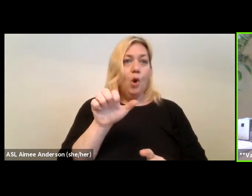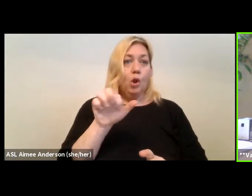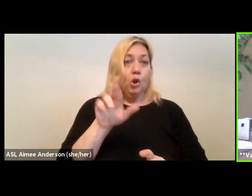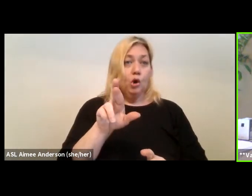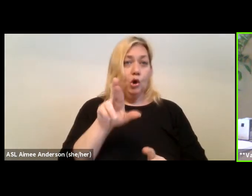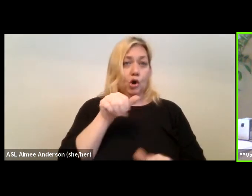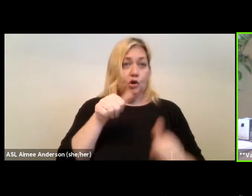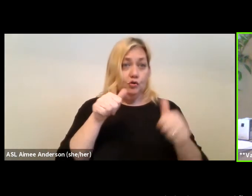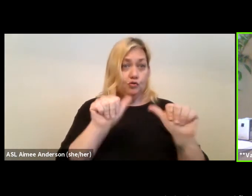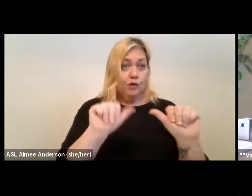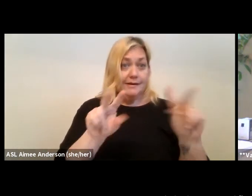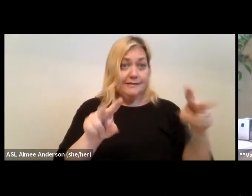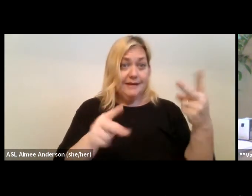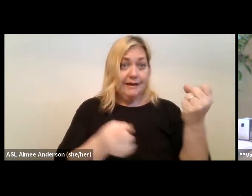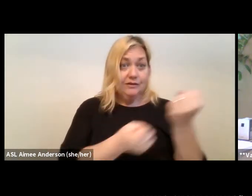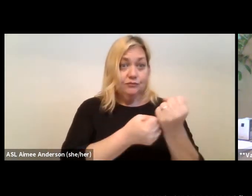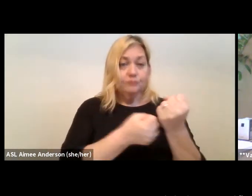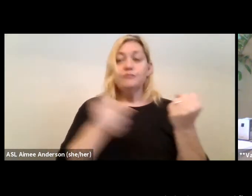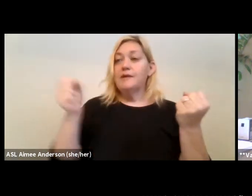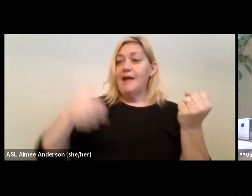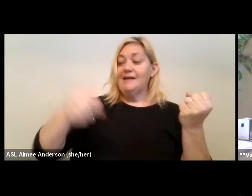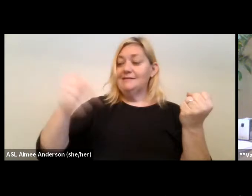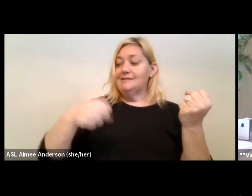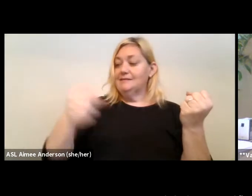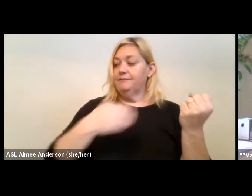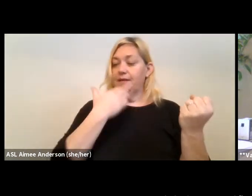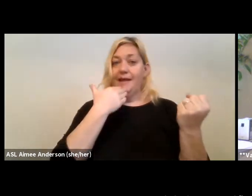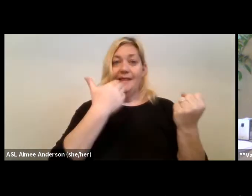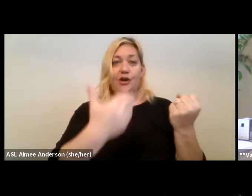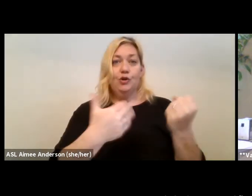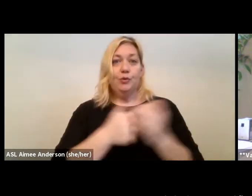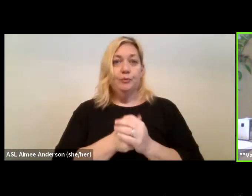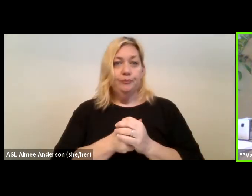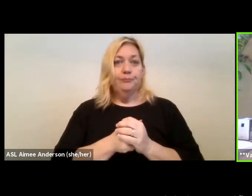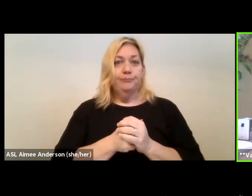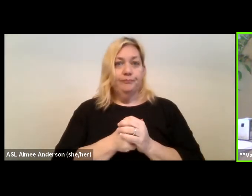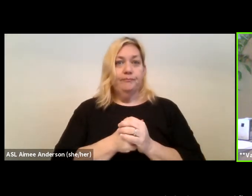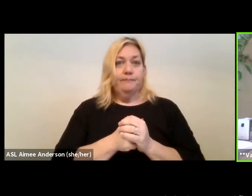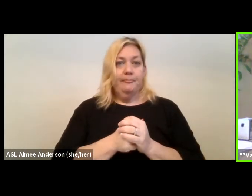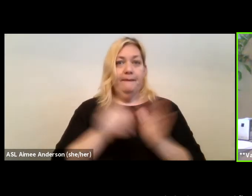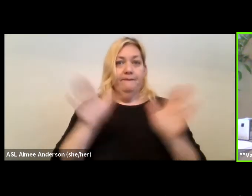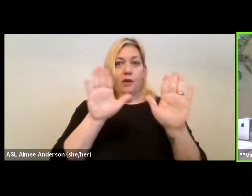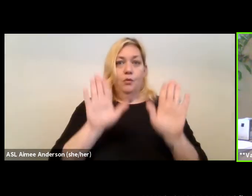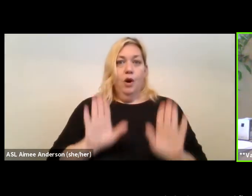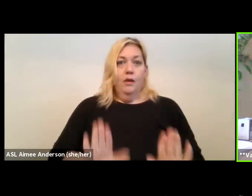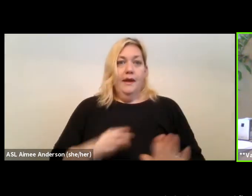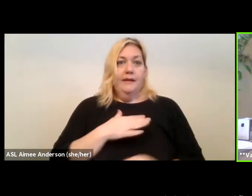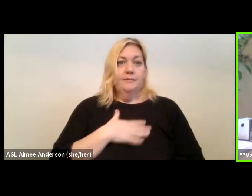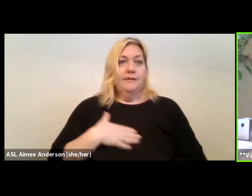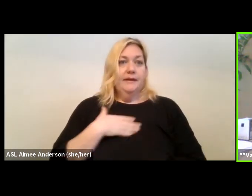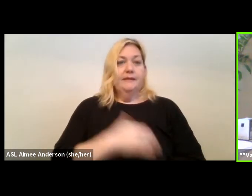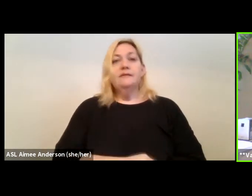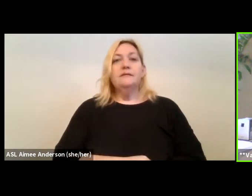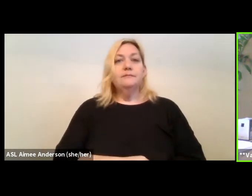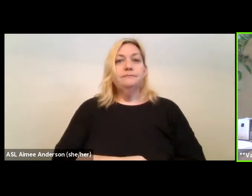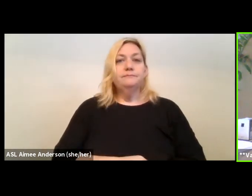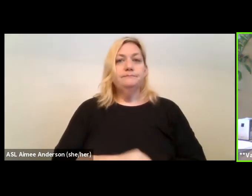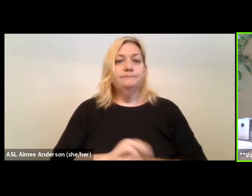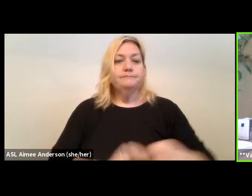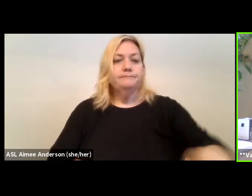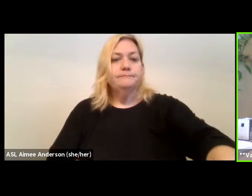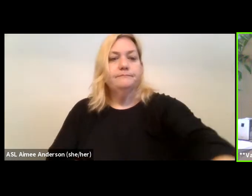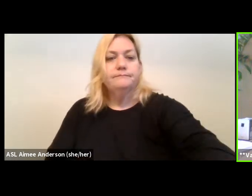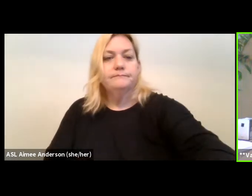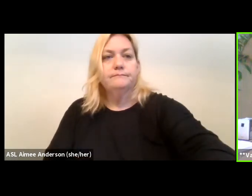attempting a second? Yes. Thank you. Okay, can we lower our hands, please? And I will go back